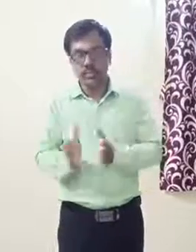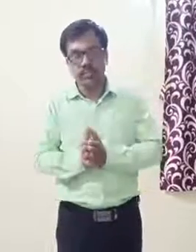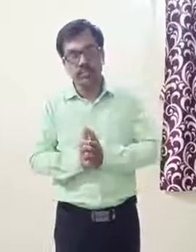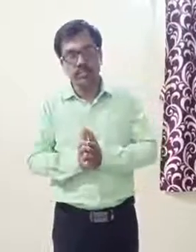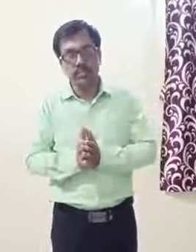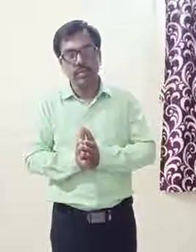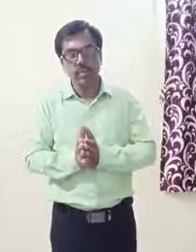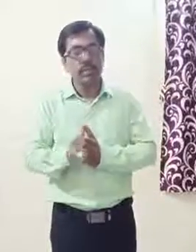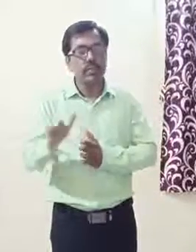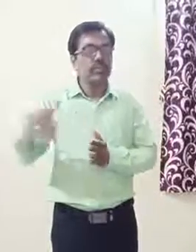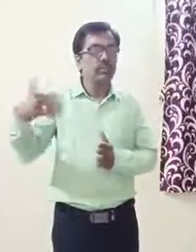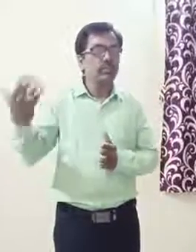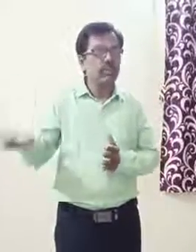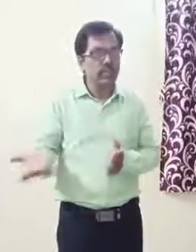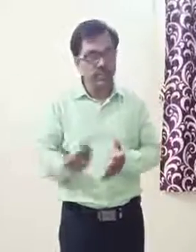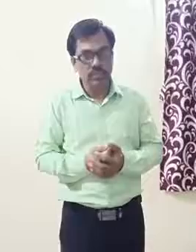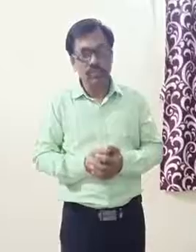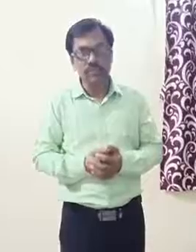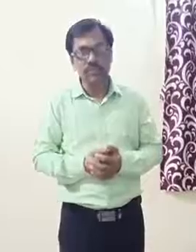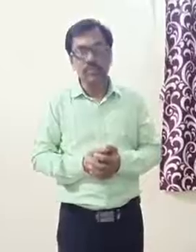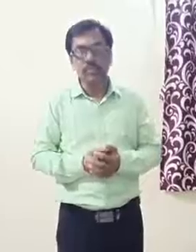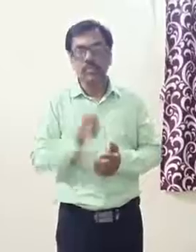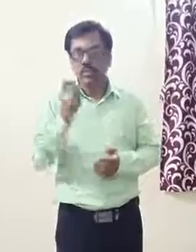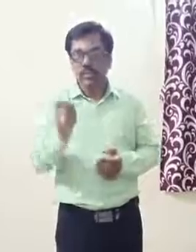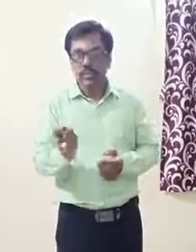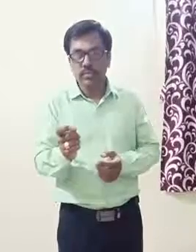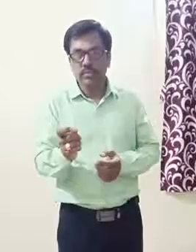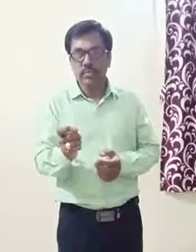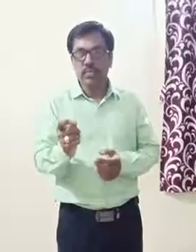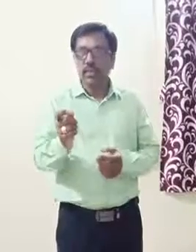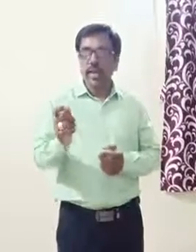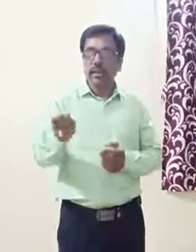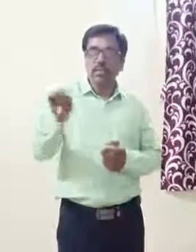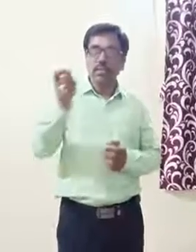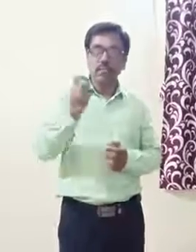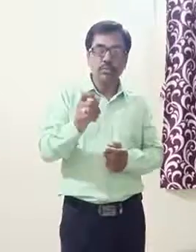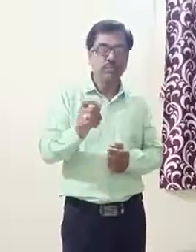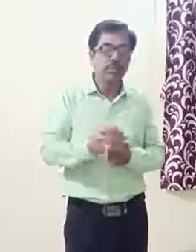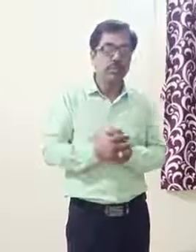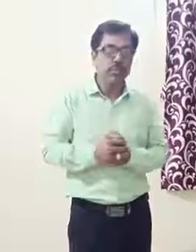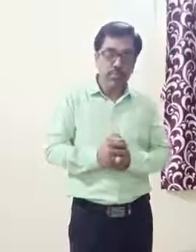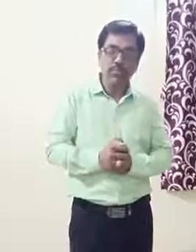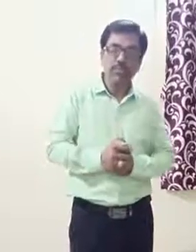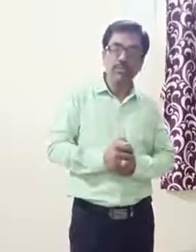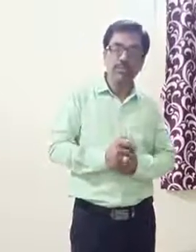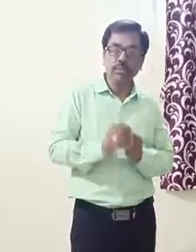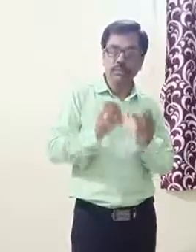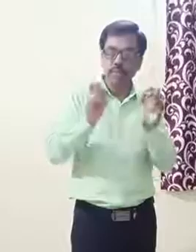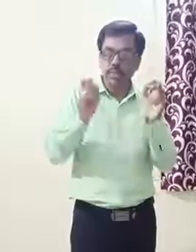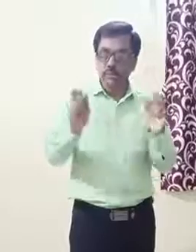Revolution reached to the other countries, the students and the members of the other middle classes, means other educated